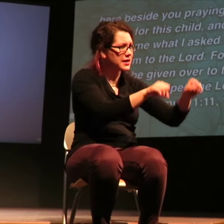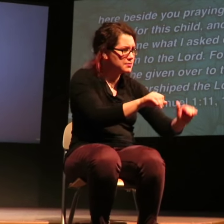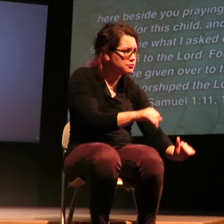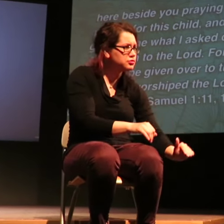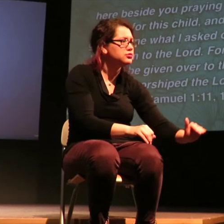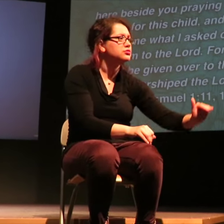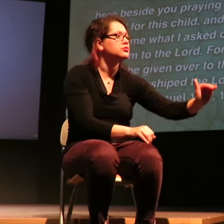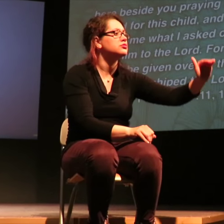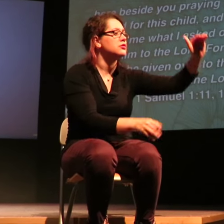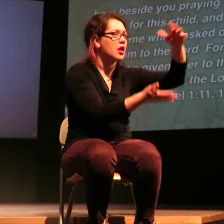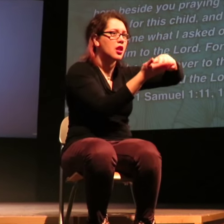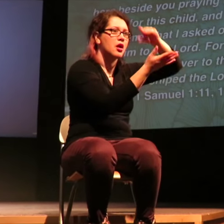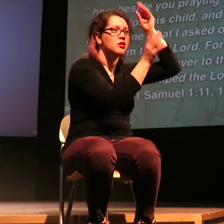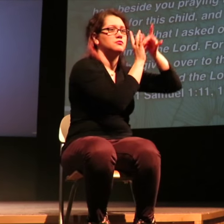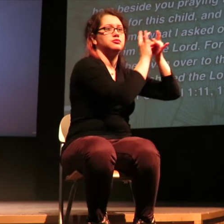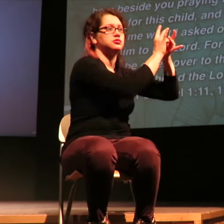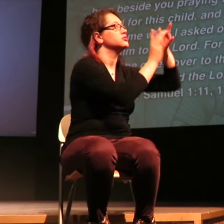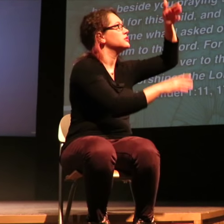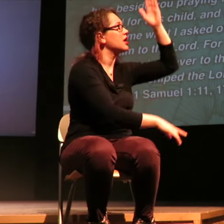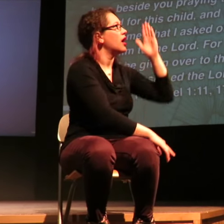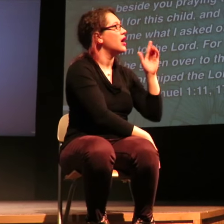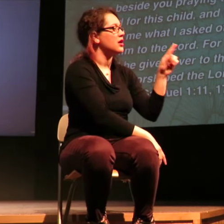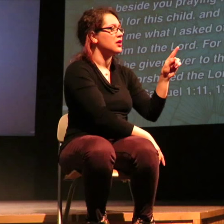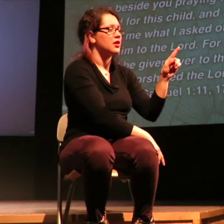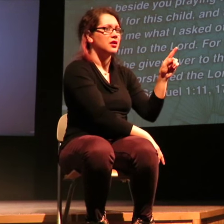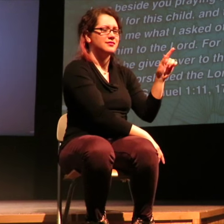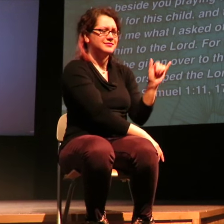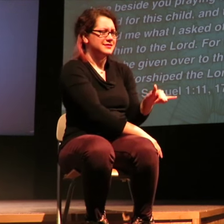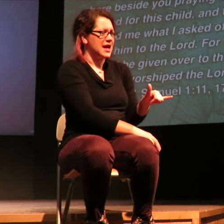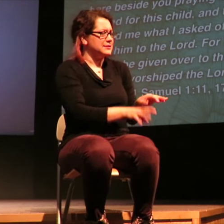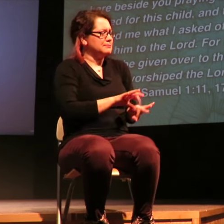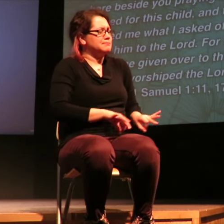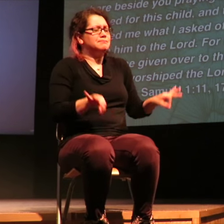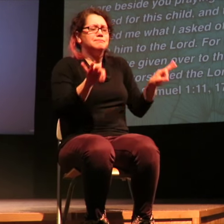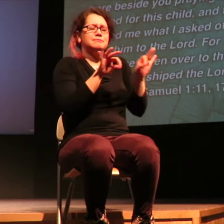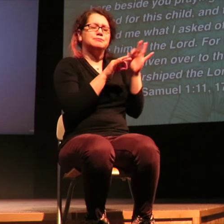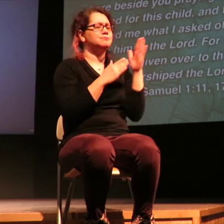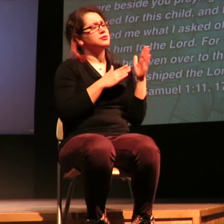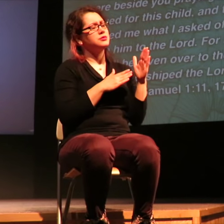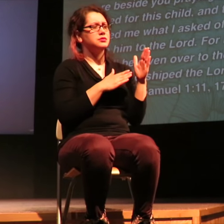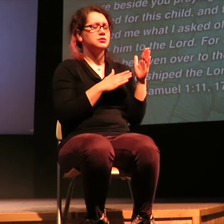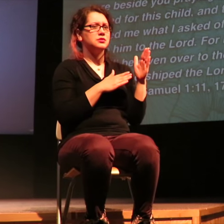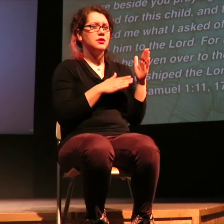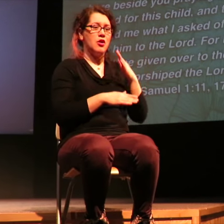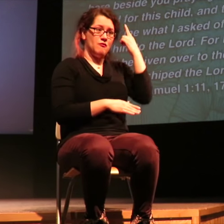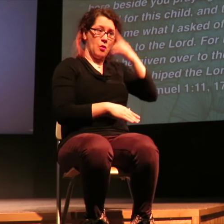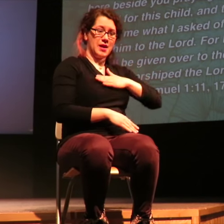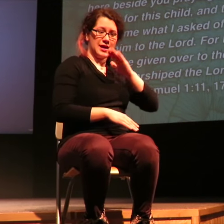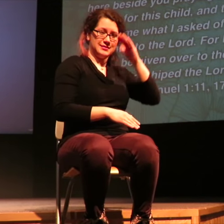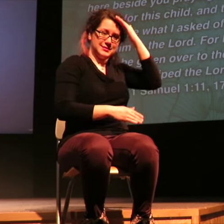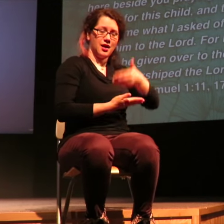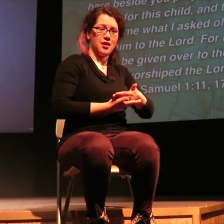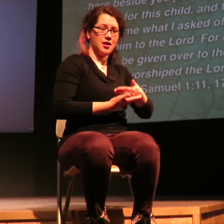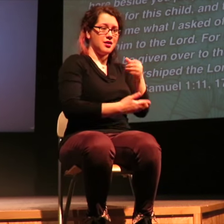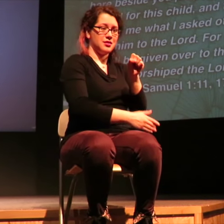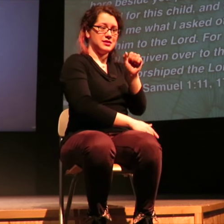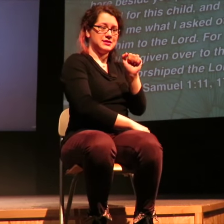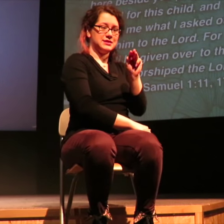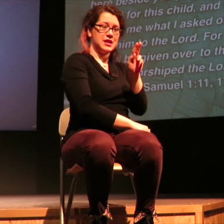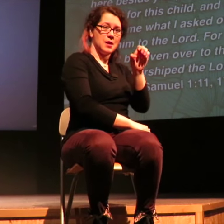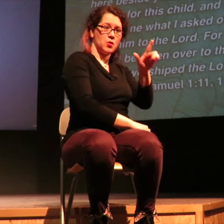God. And she thinks to herself, the most important thing I can do for my son, for Samuel, is for him to be